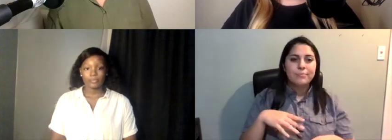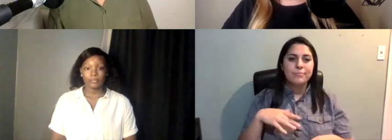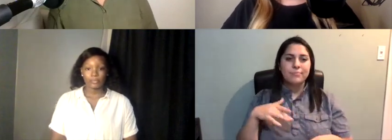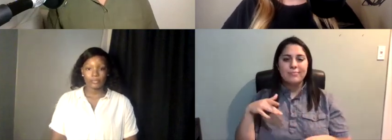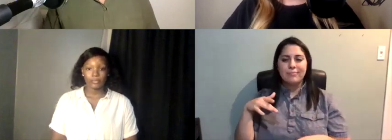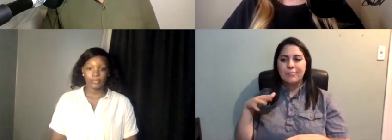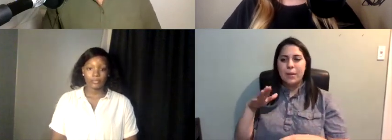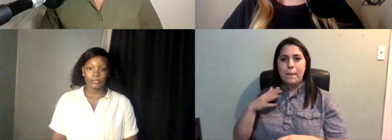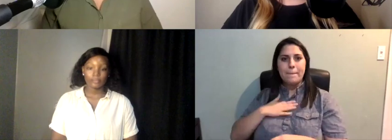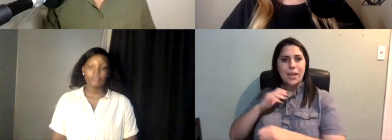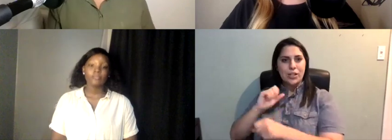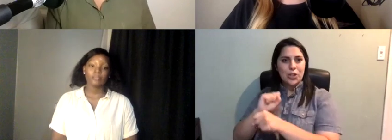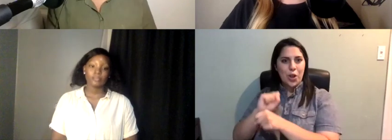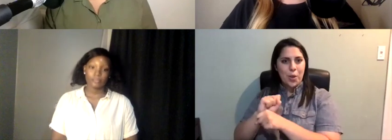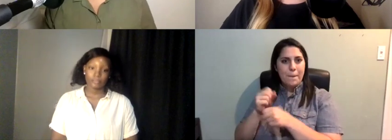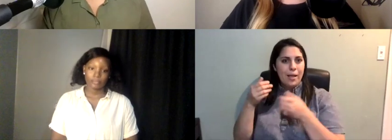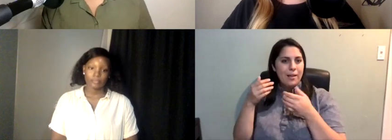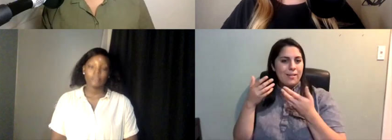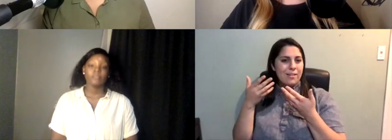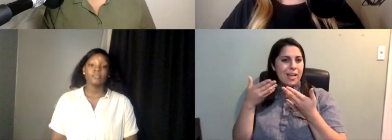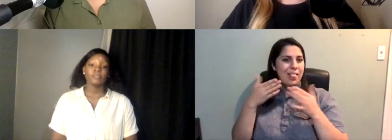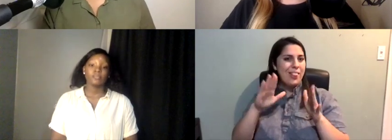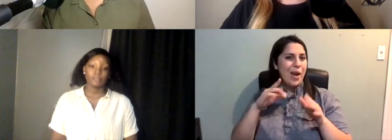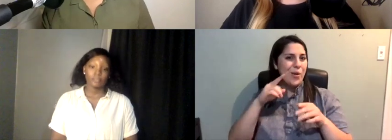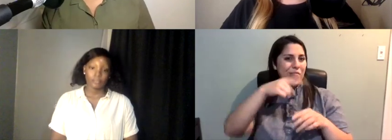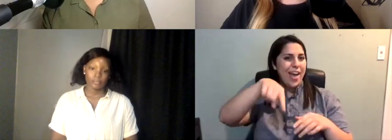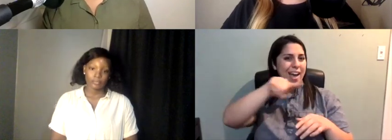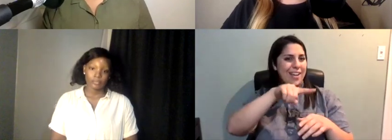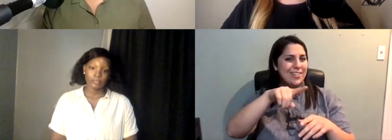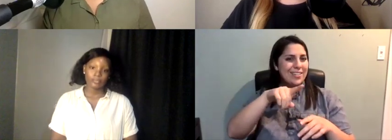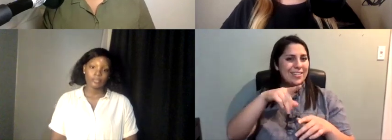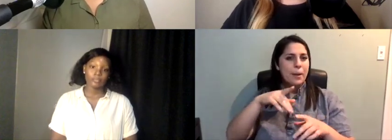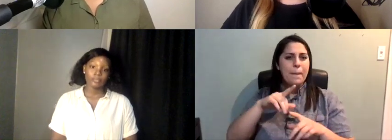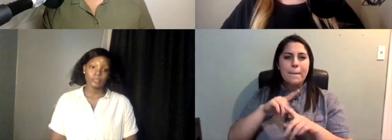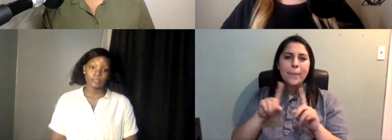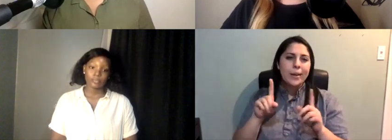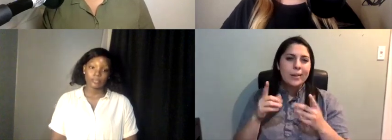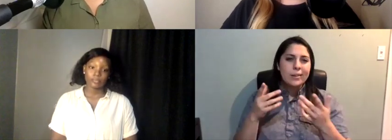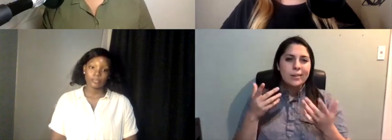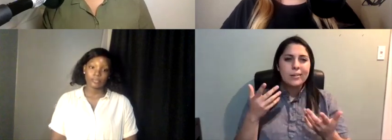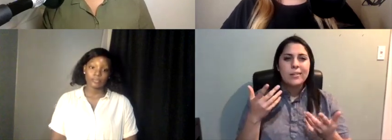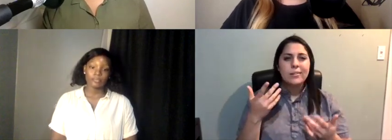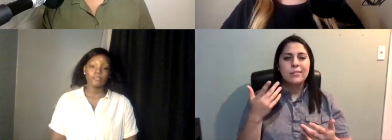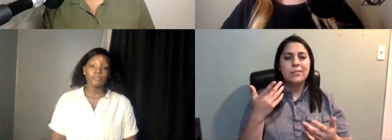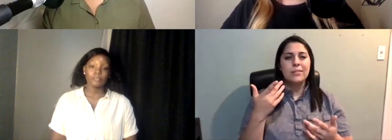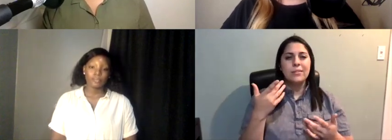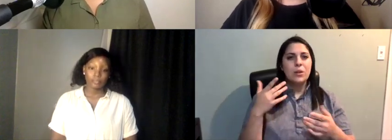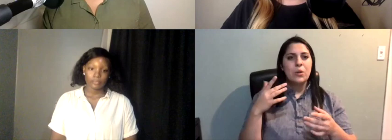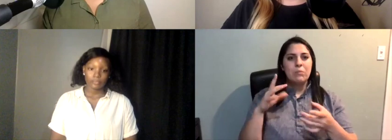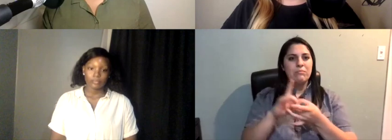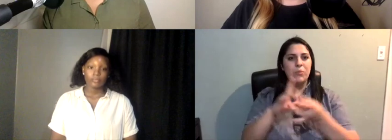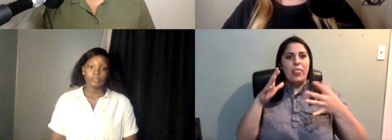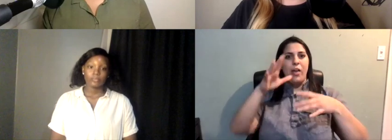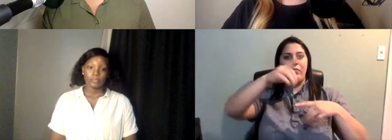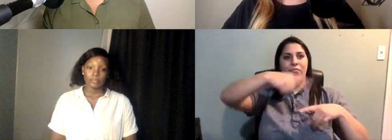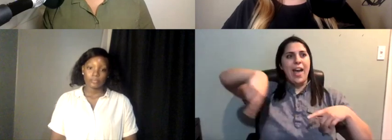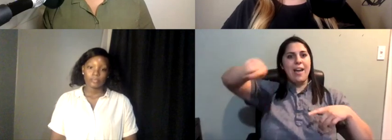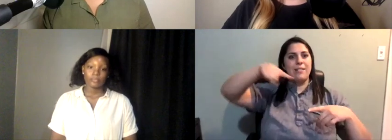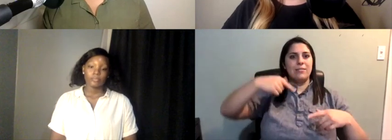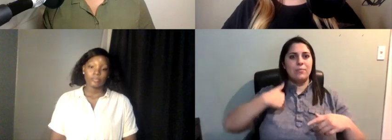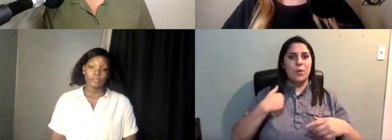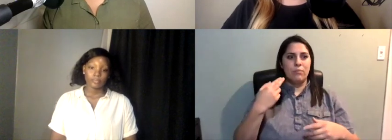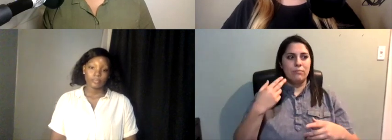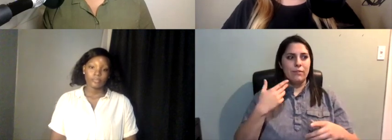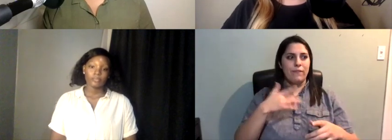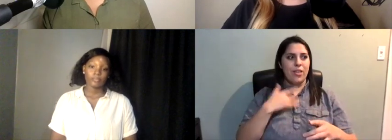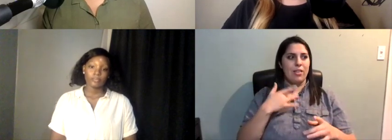opportunity to maintain. Right. Without all that, I think I just hit a wall and I'm still working on it. You know, it's been almost a